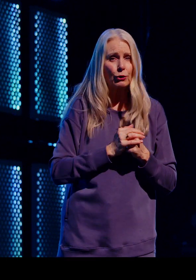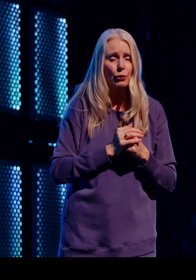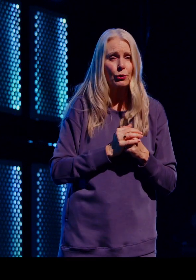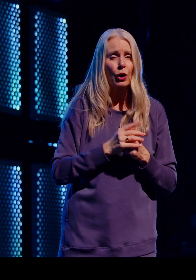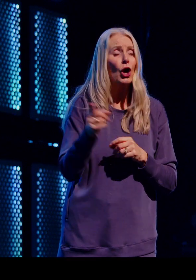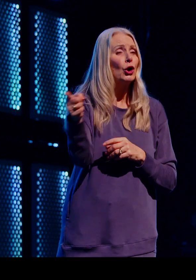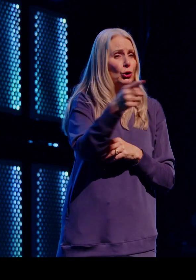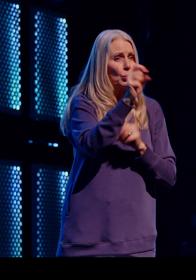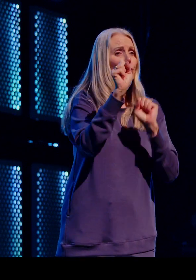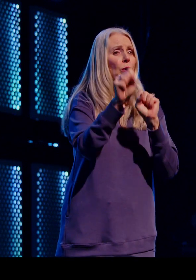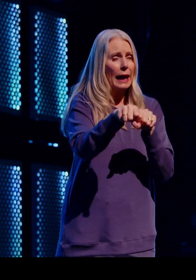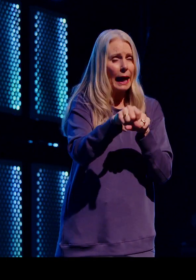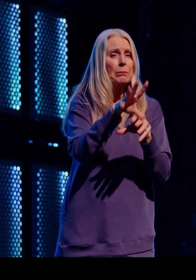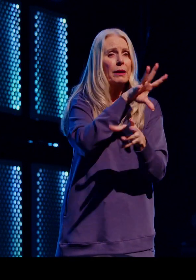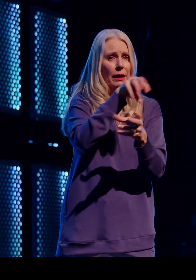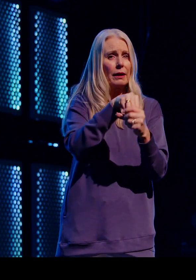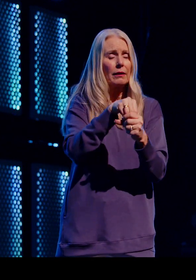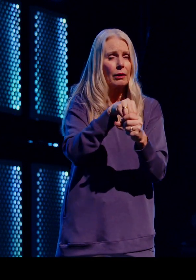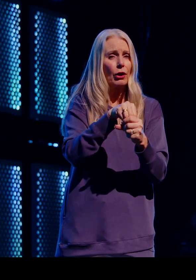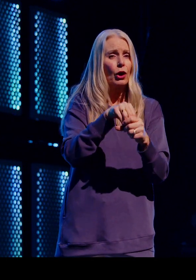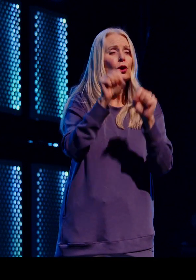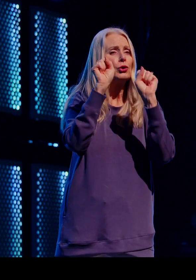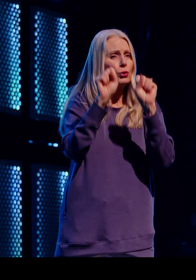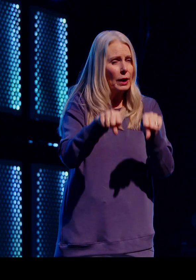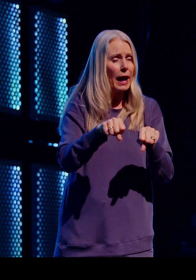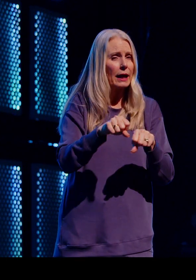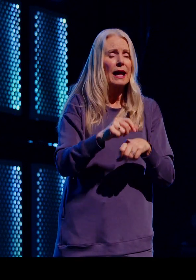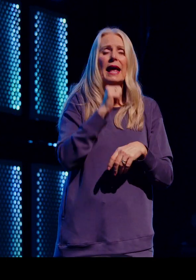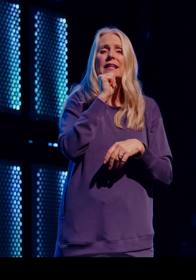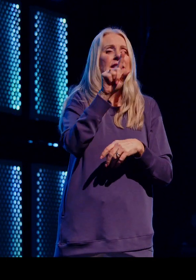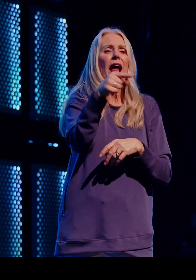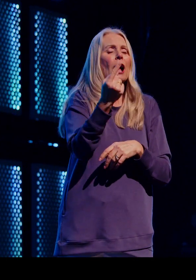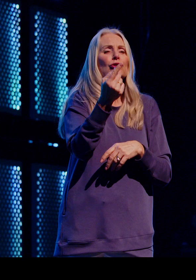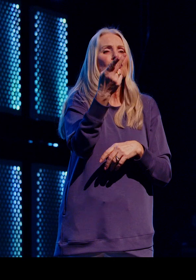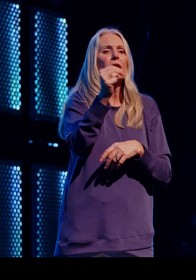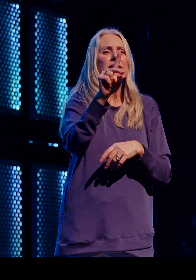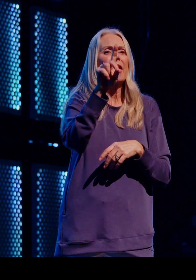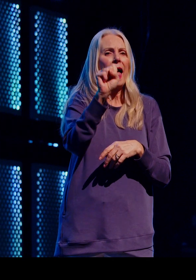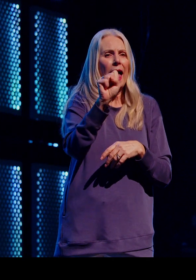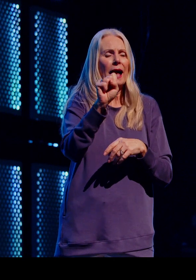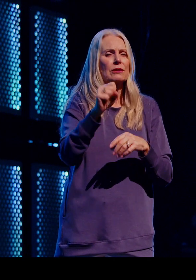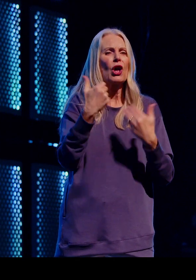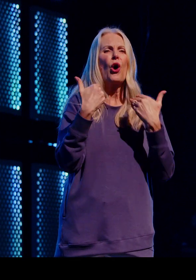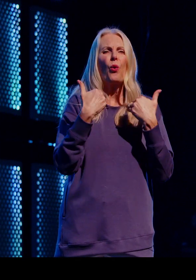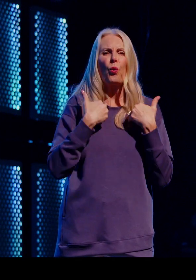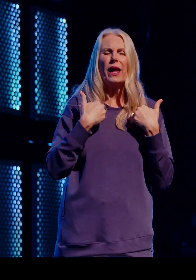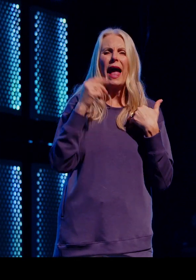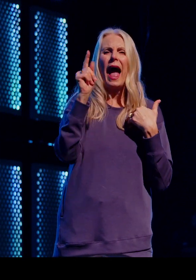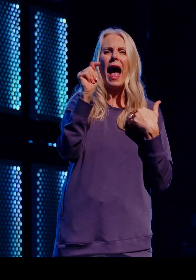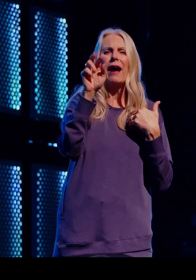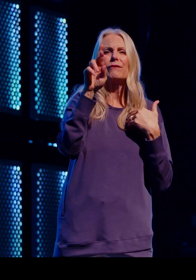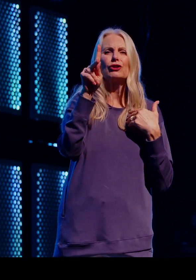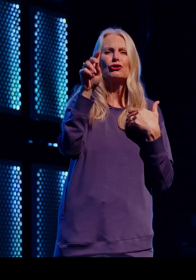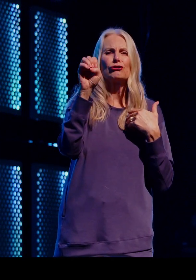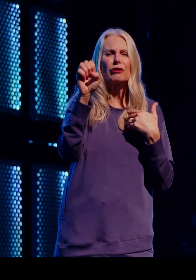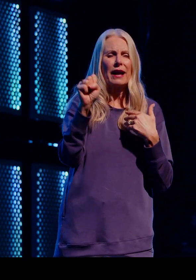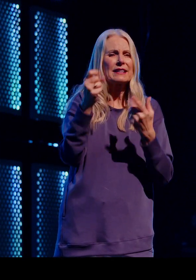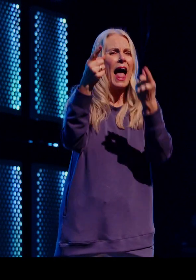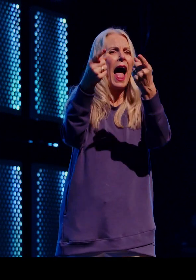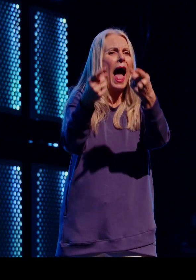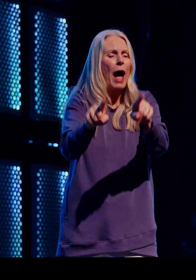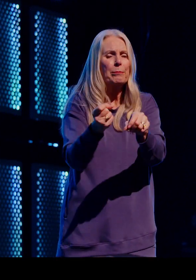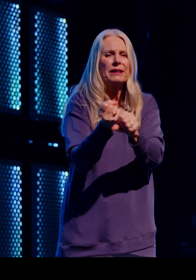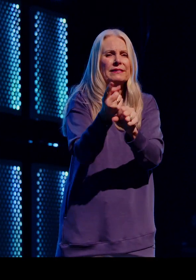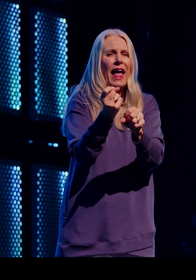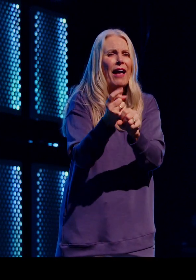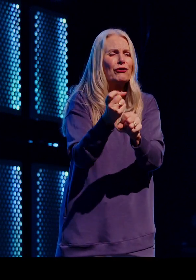that you could be a part. It's not just hands, but we have treks happening throughout the year. Every year